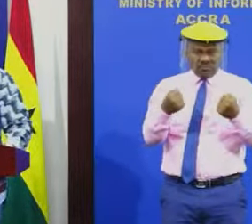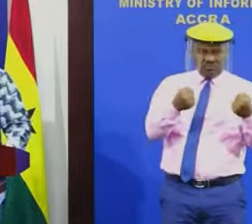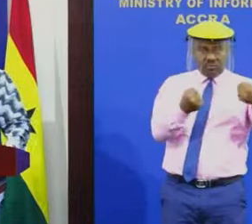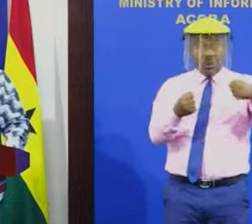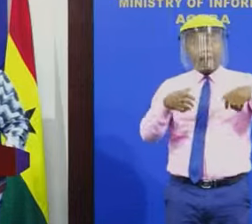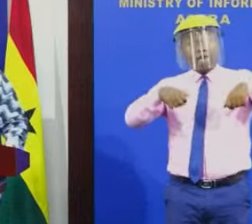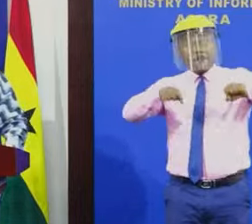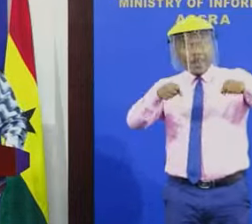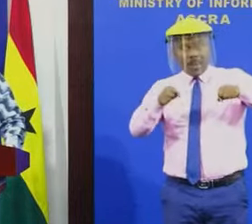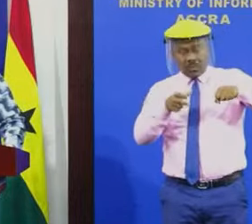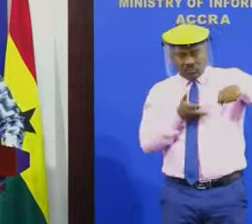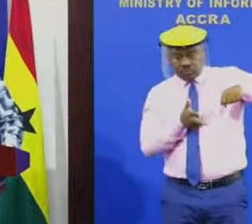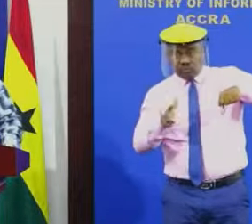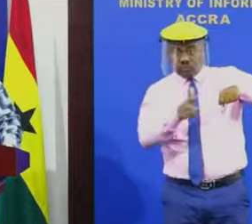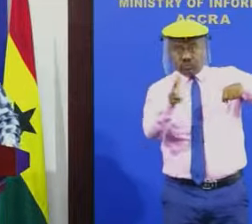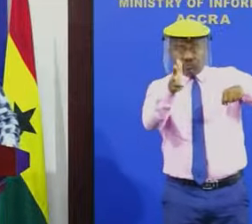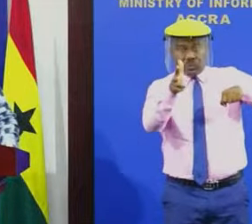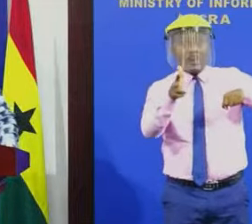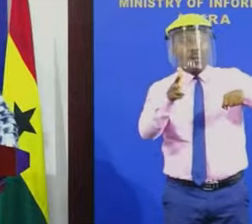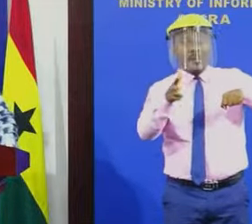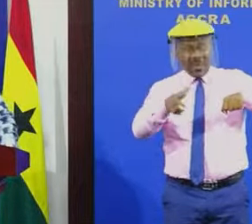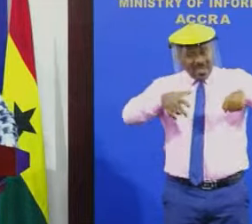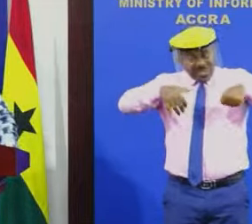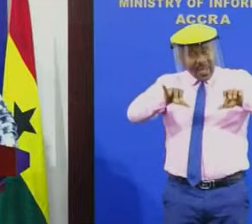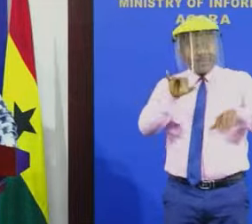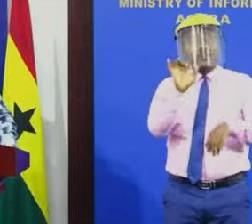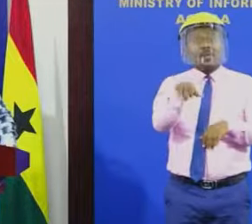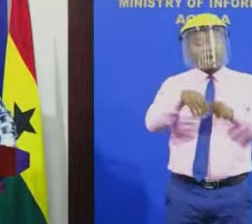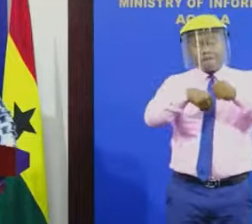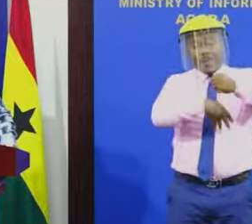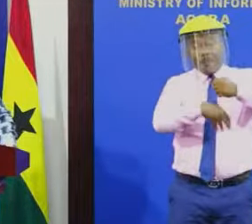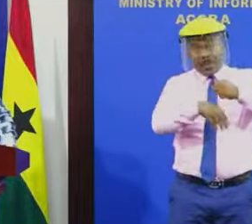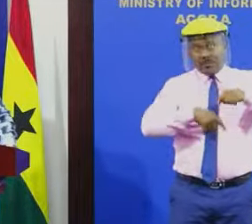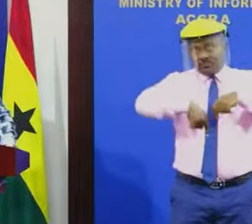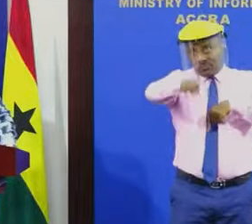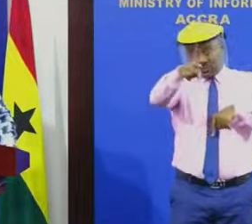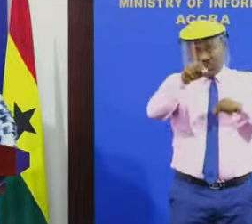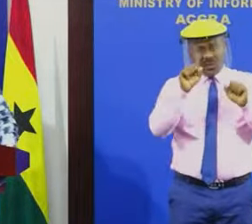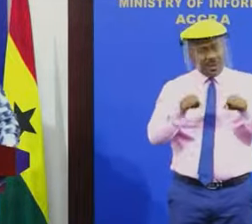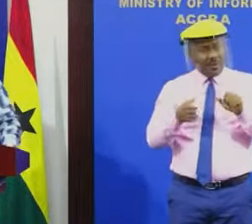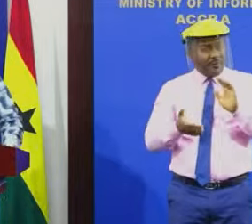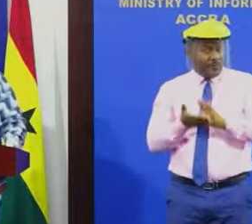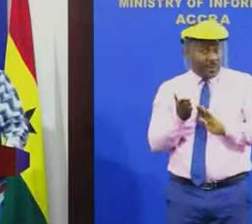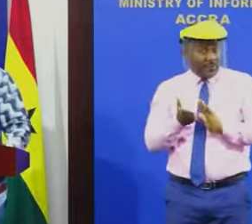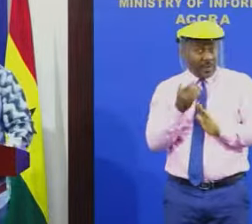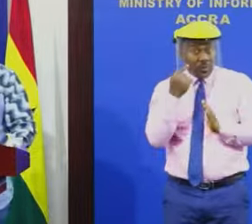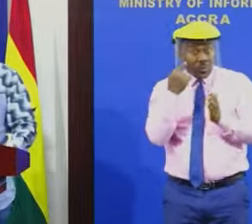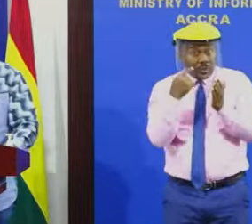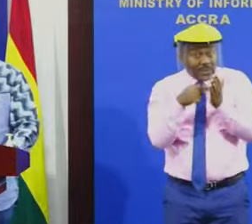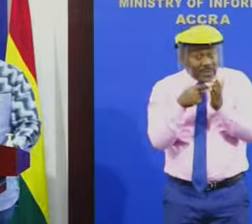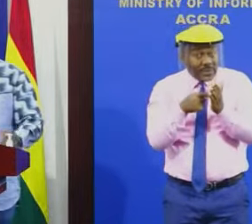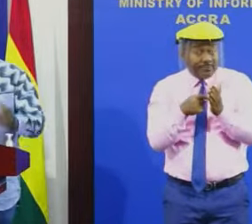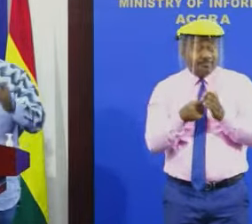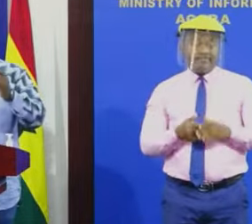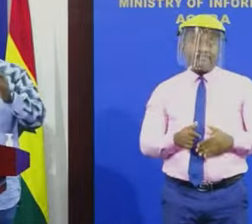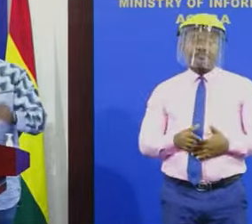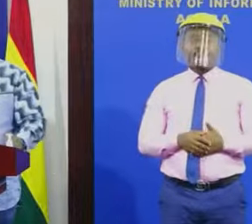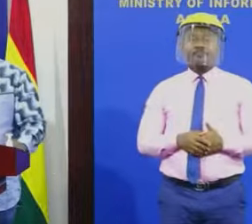anchorages, the territorial waters, and the oil fields in the exclusive economic zone.